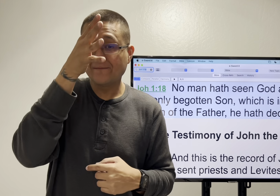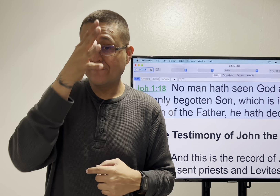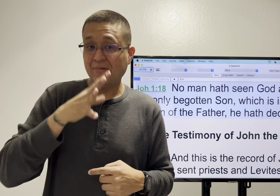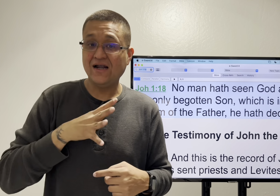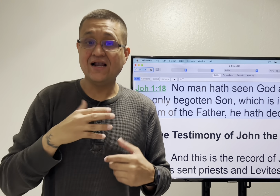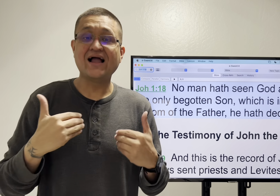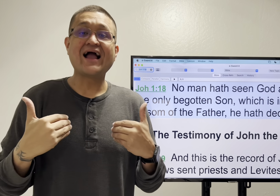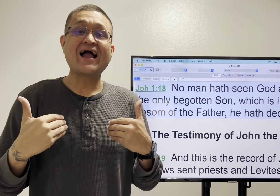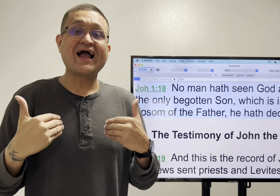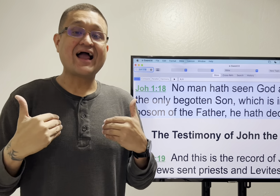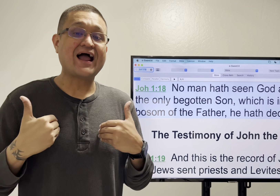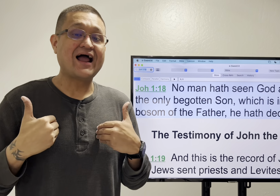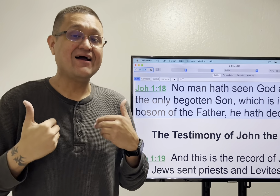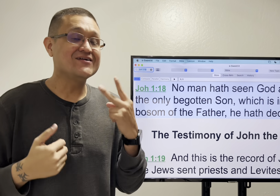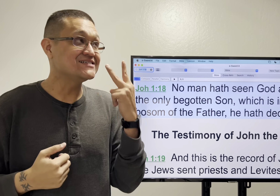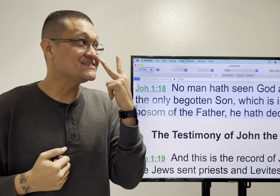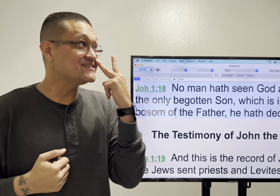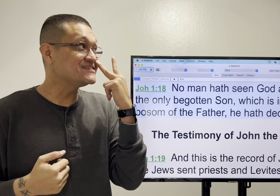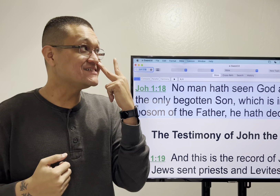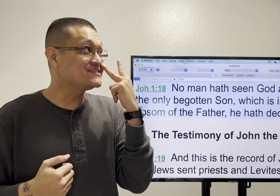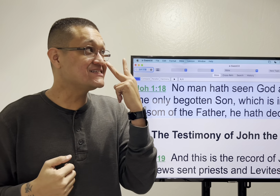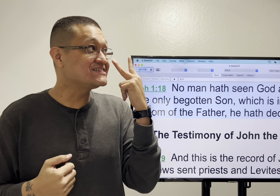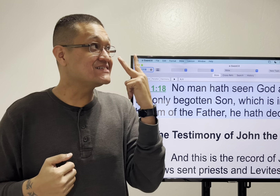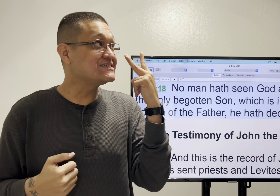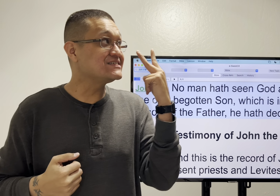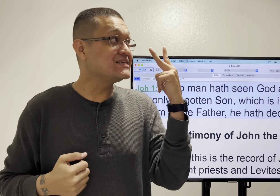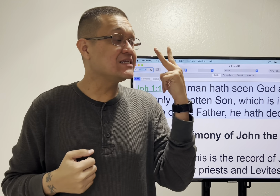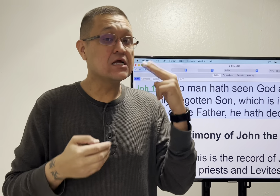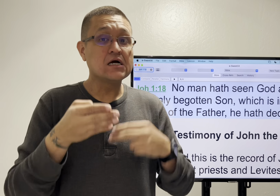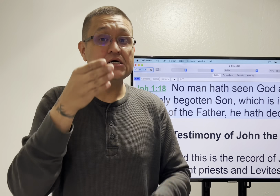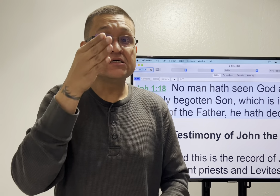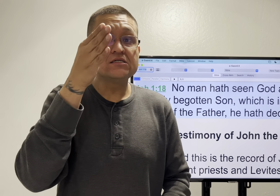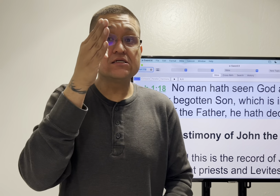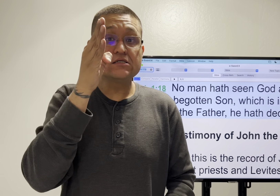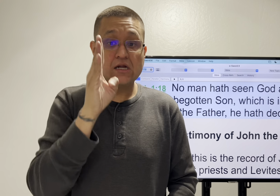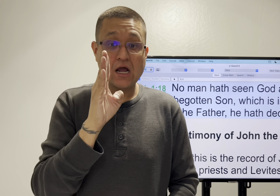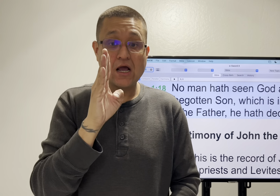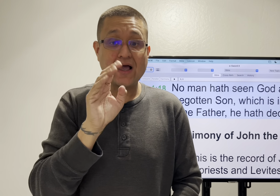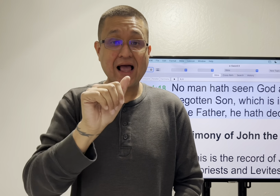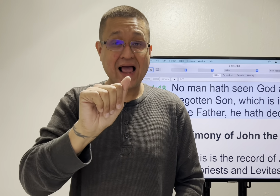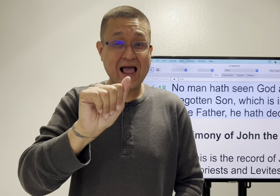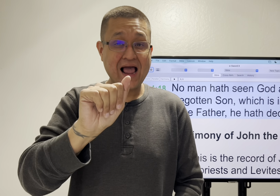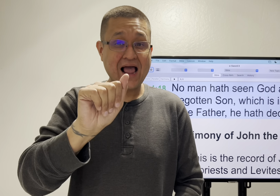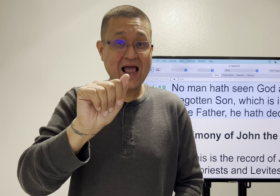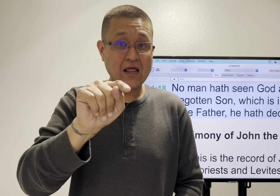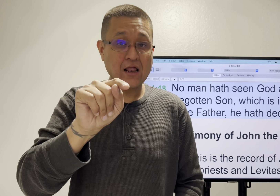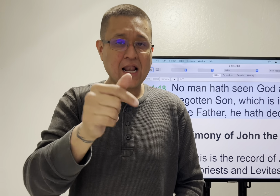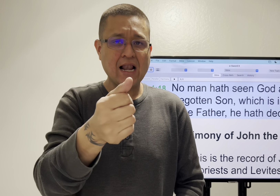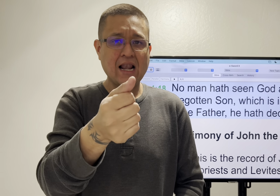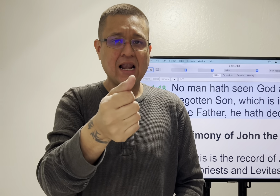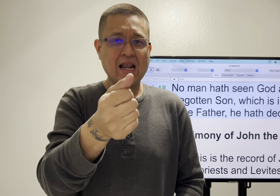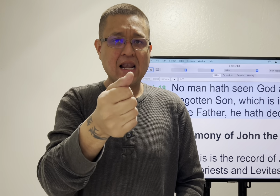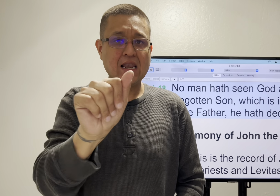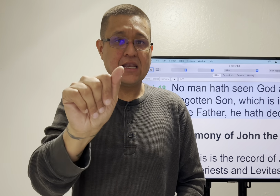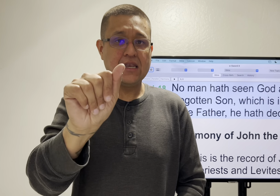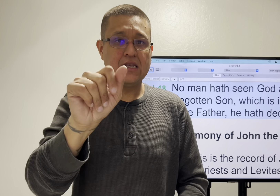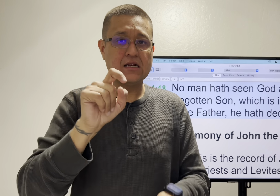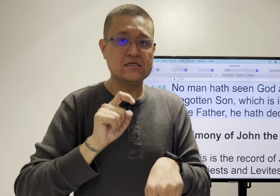Here we see no, none, nada, meaning no one, no man has seen God at